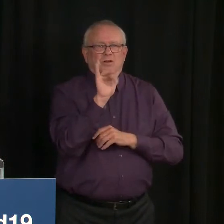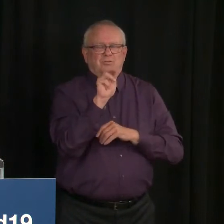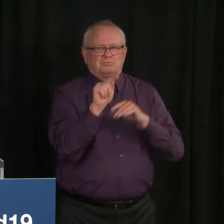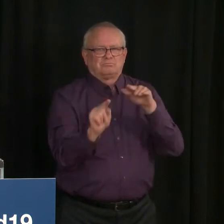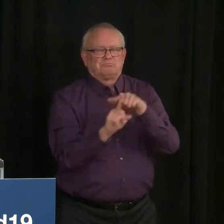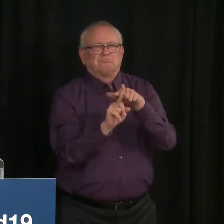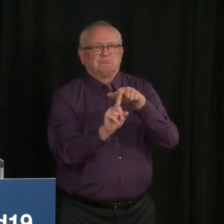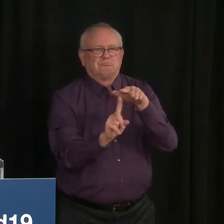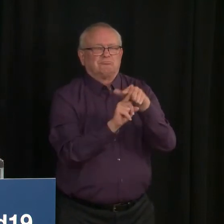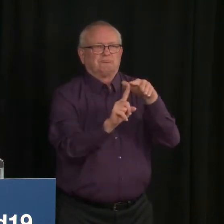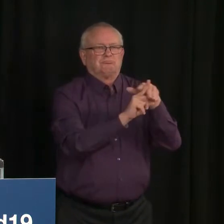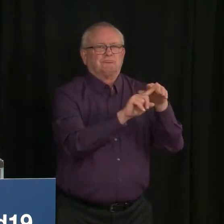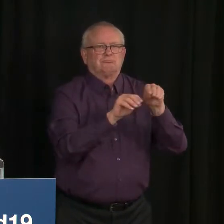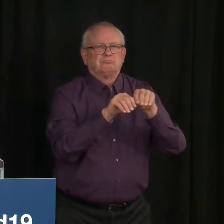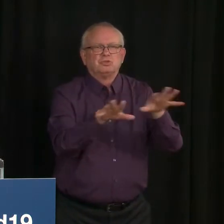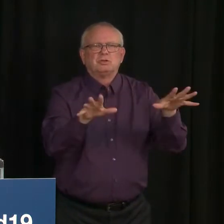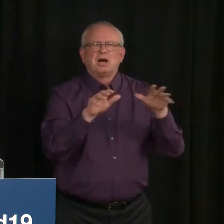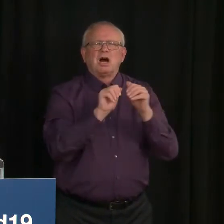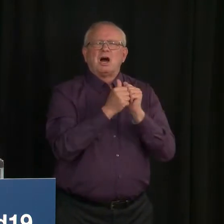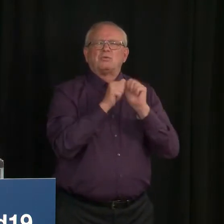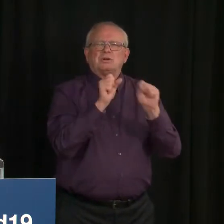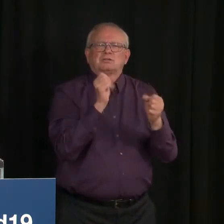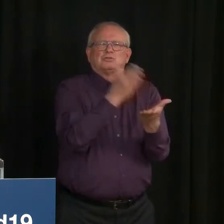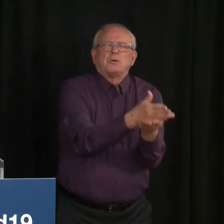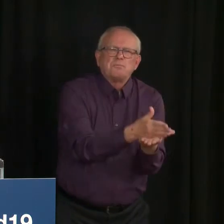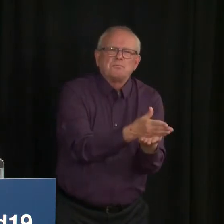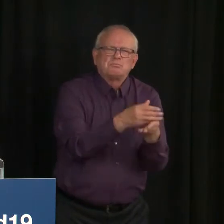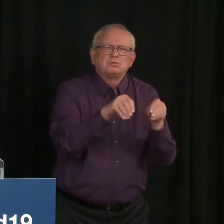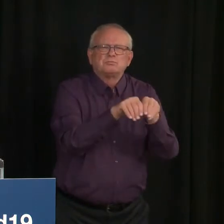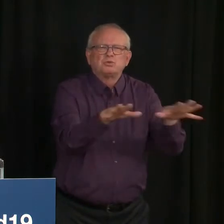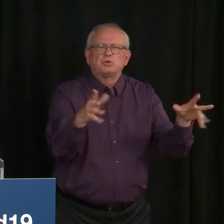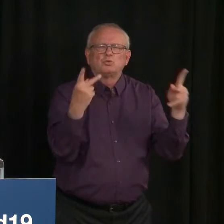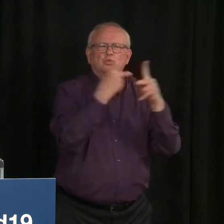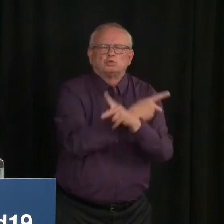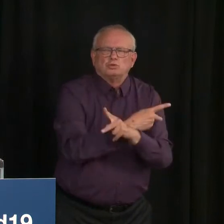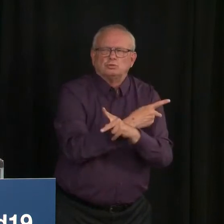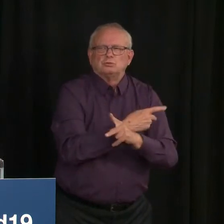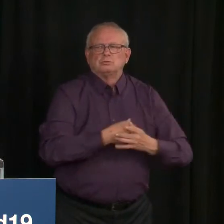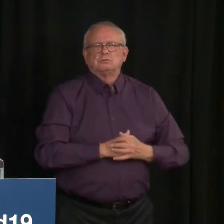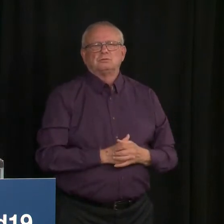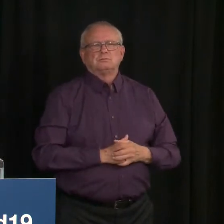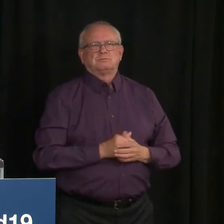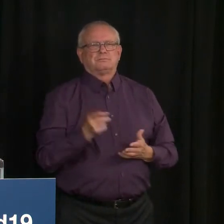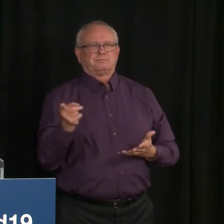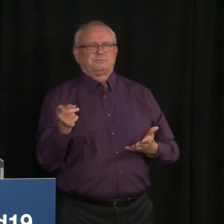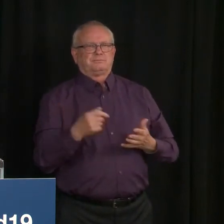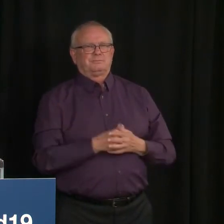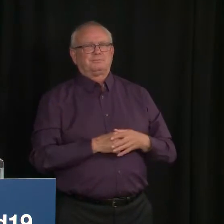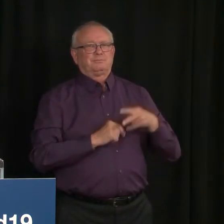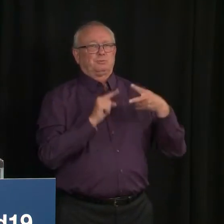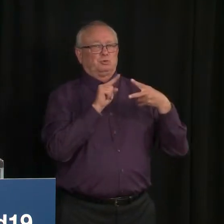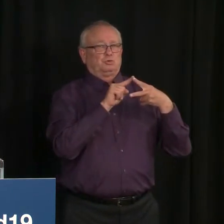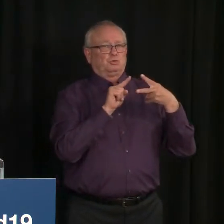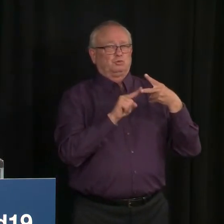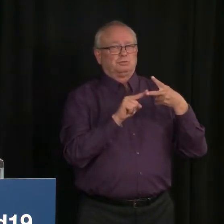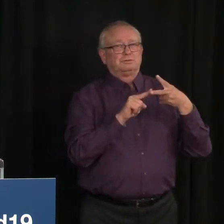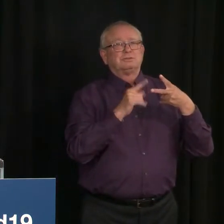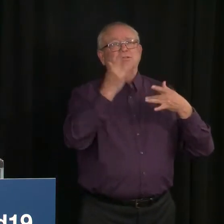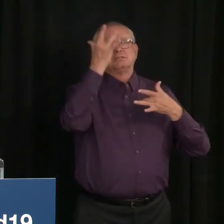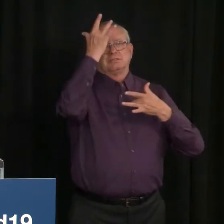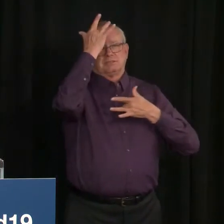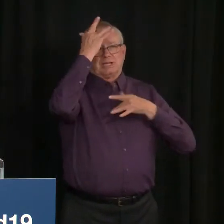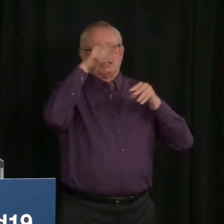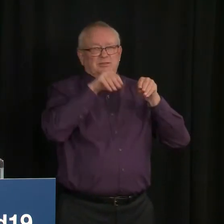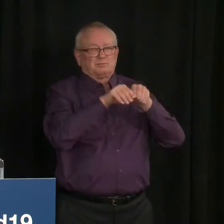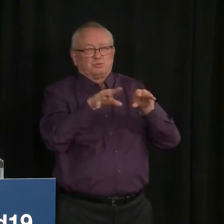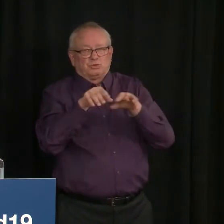as I mentioned, there are 2 outbreaks right now in the one hospital, and one of the outbreaks has very small